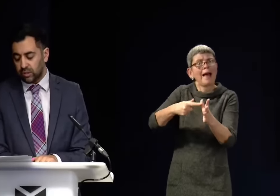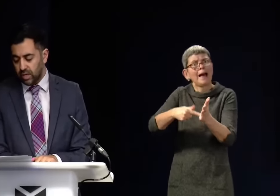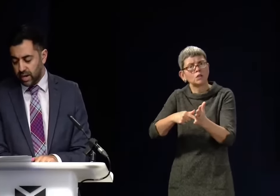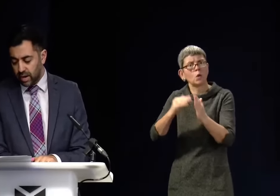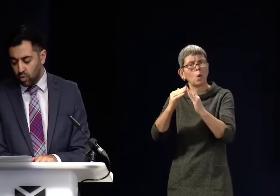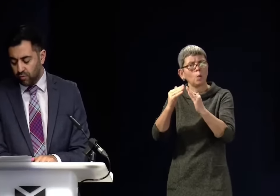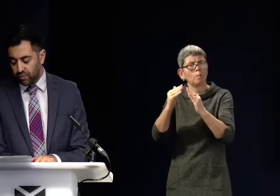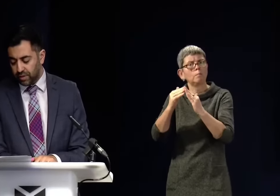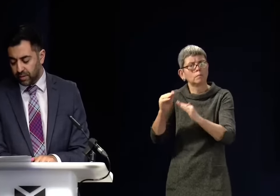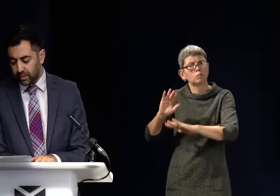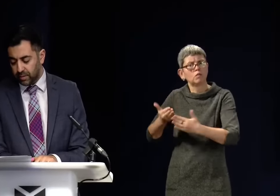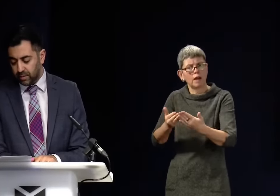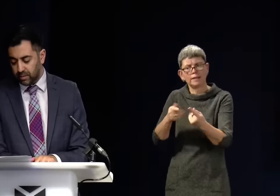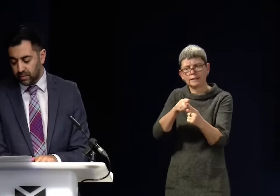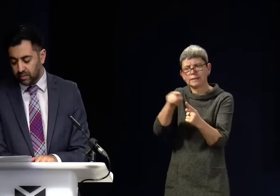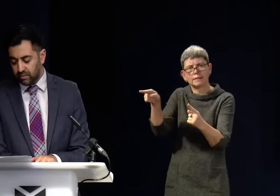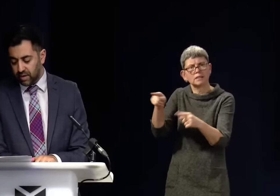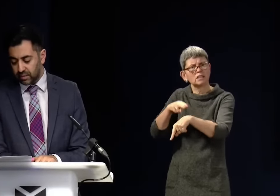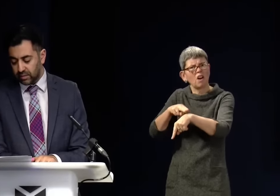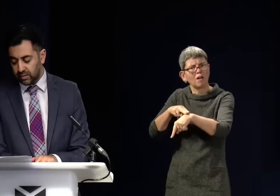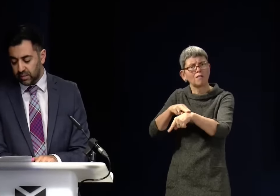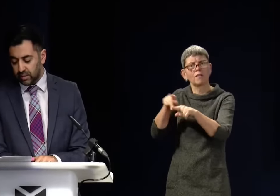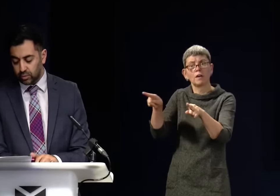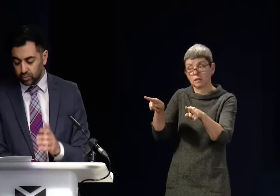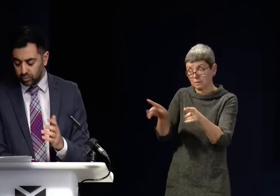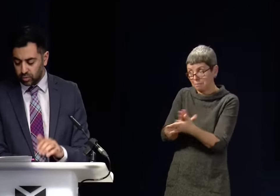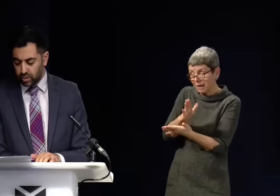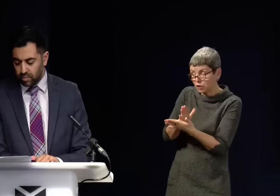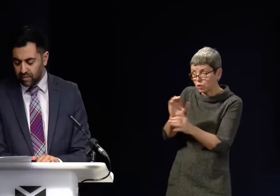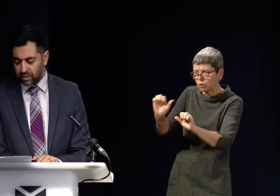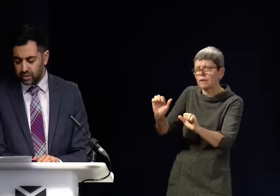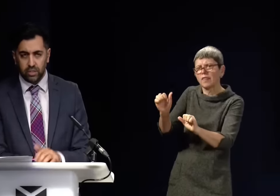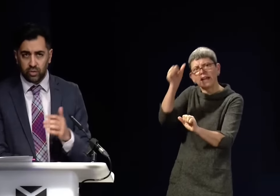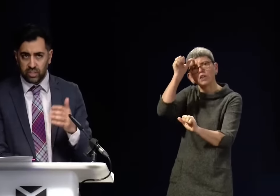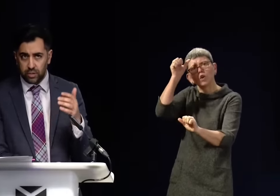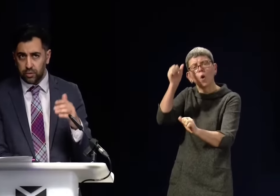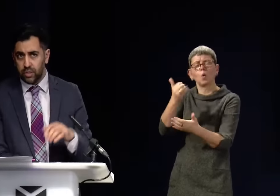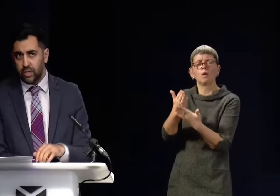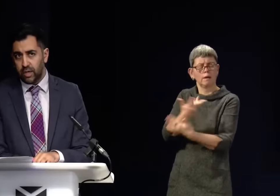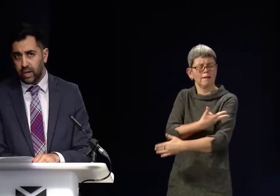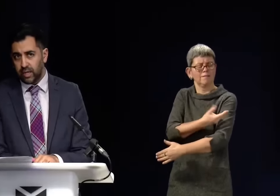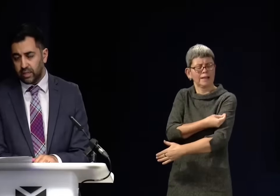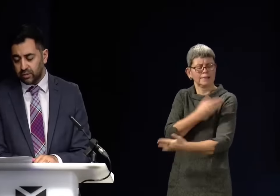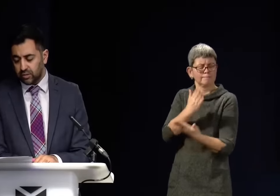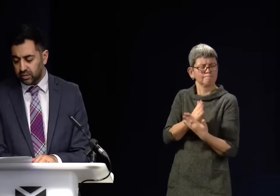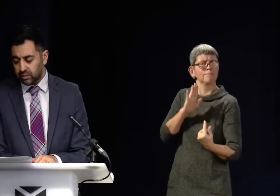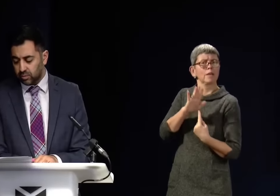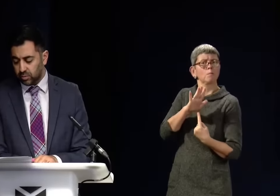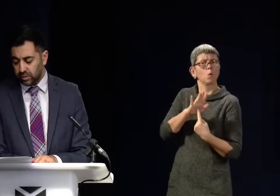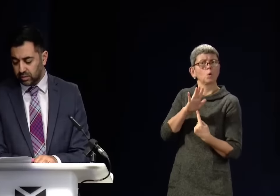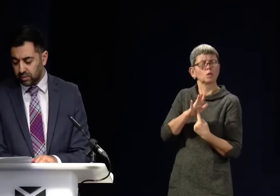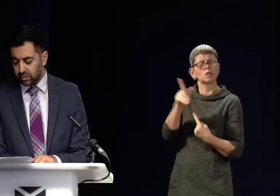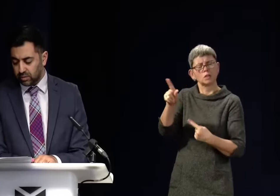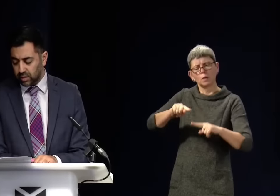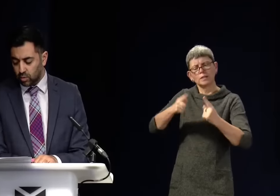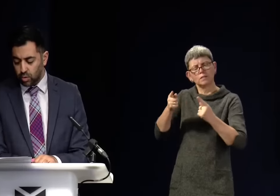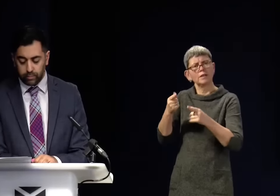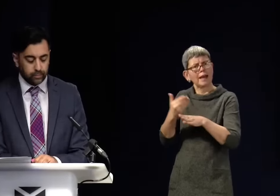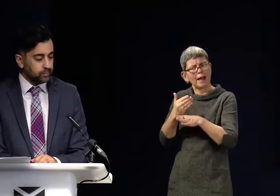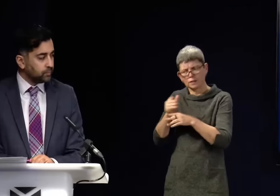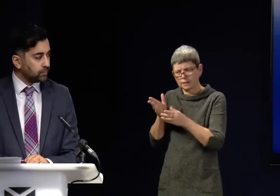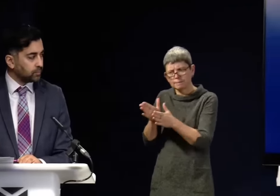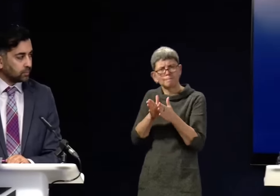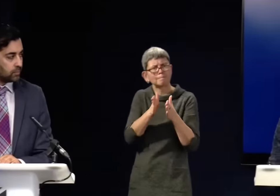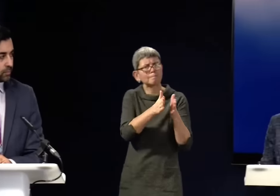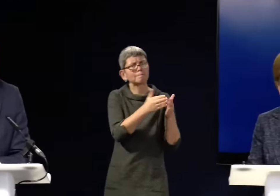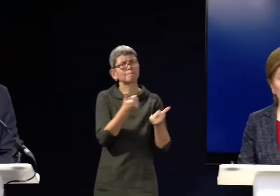importance of the vaccine. So a number of actions, and they'll continue, I should say, as the weeks and months go